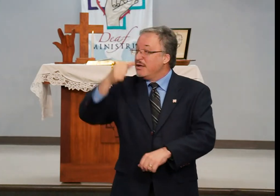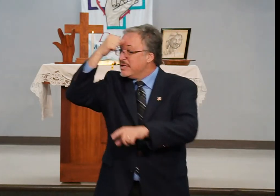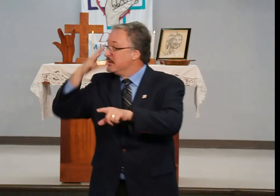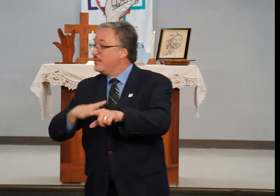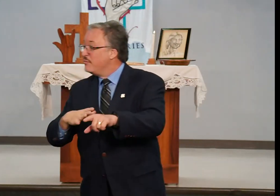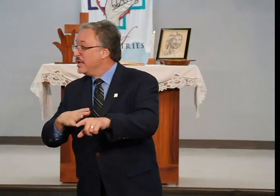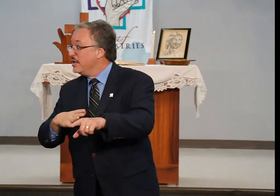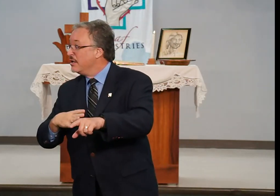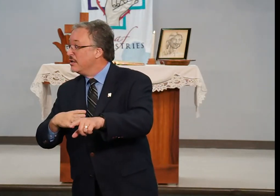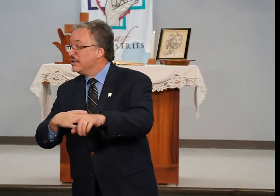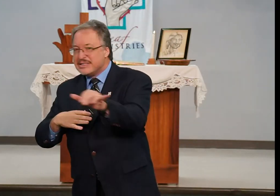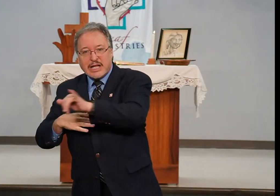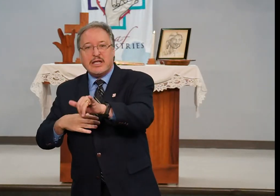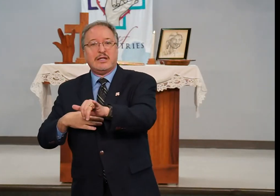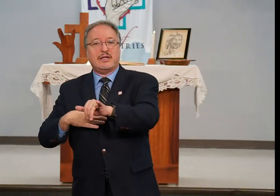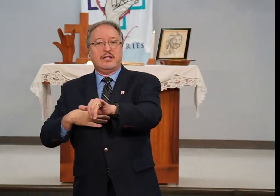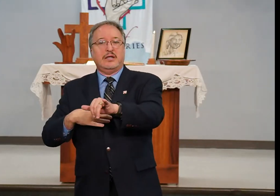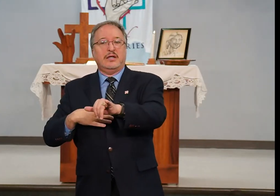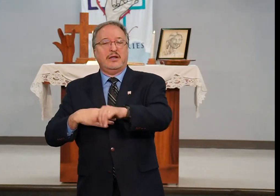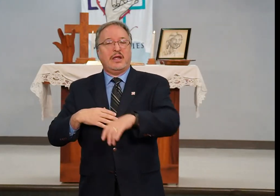to the cross, just like those men did.